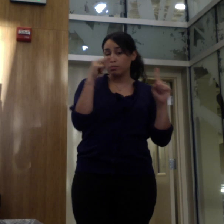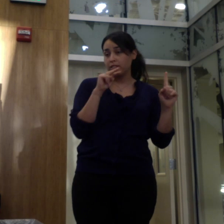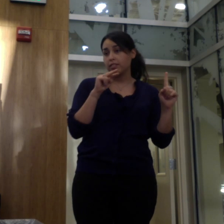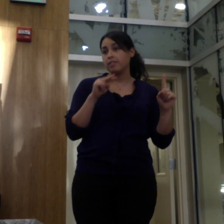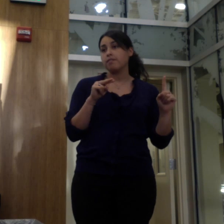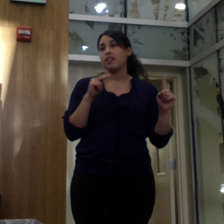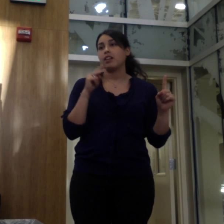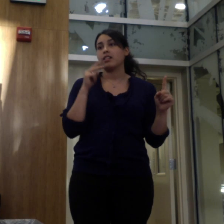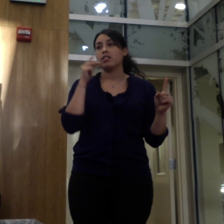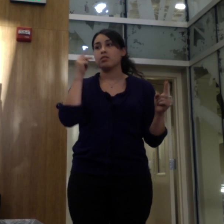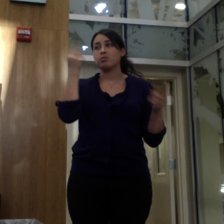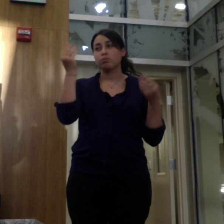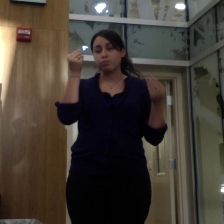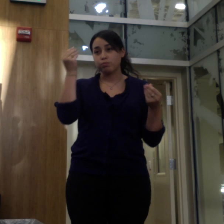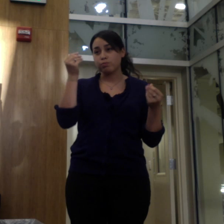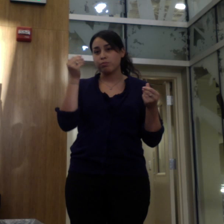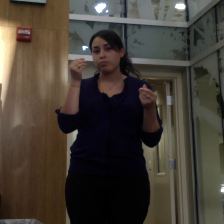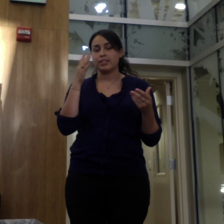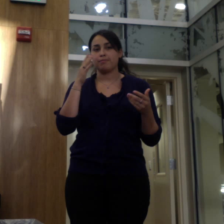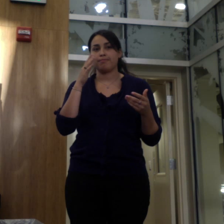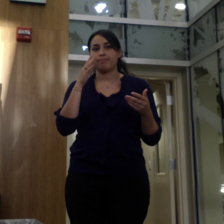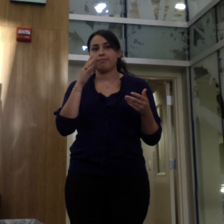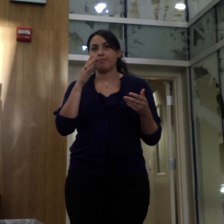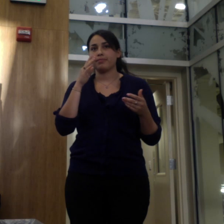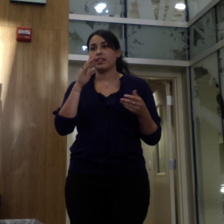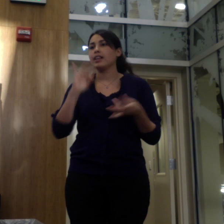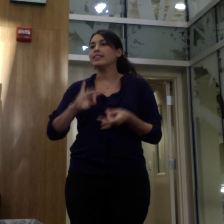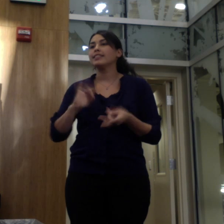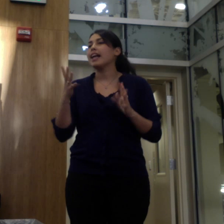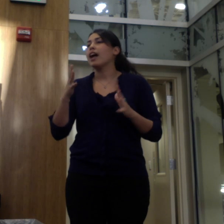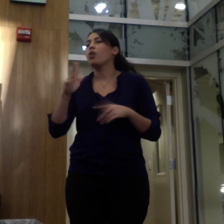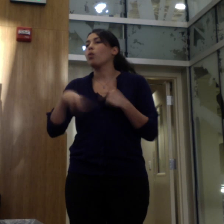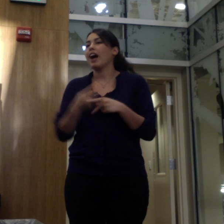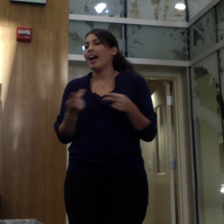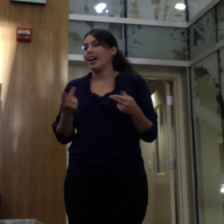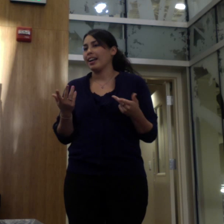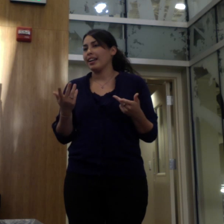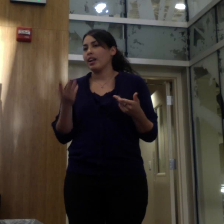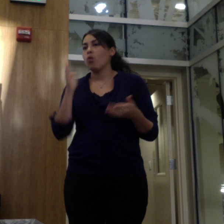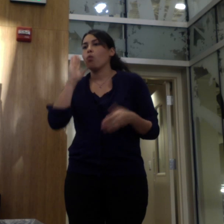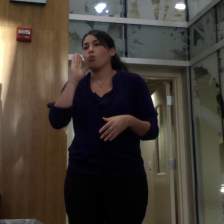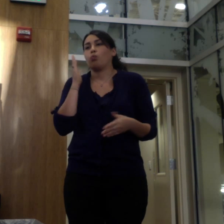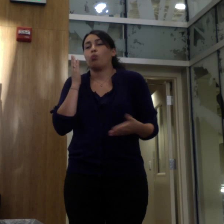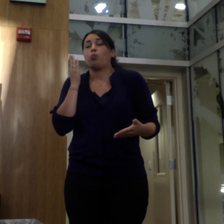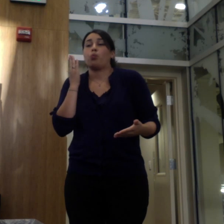of types of disasters that may